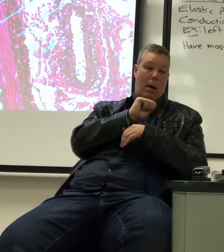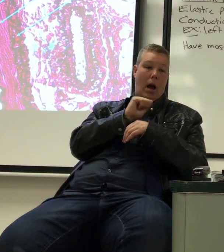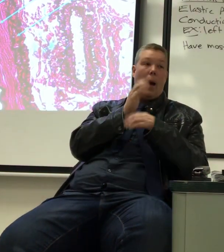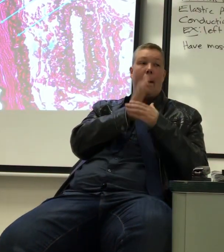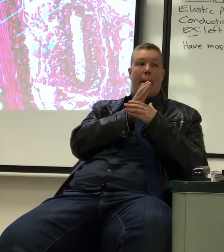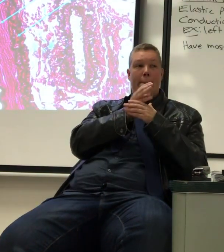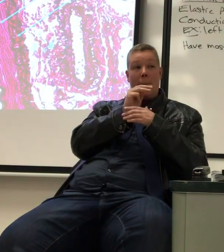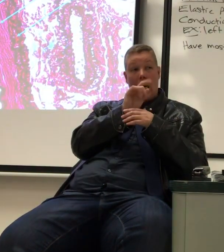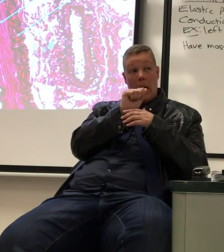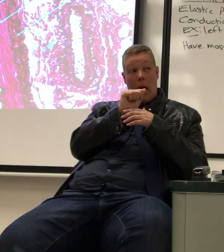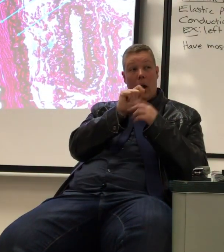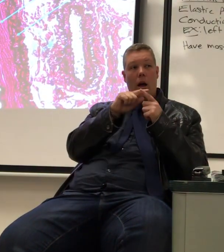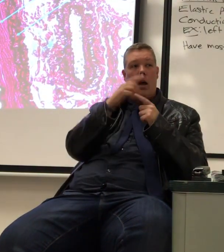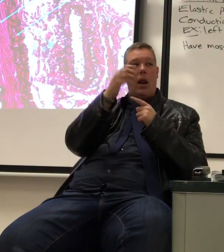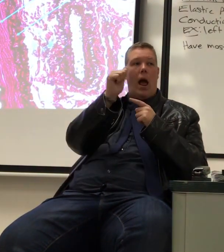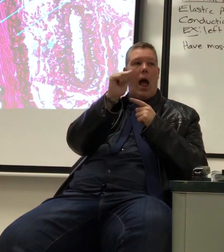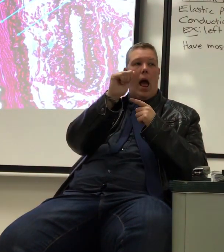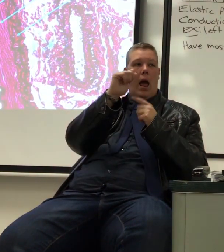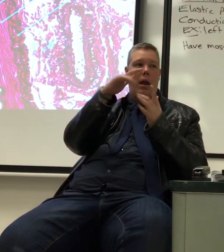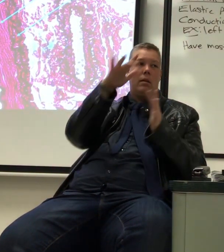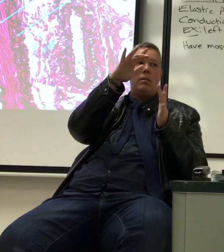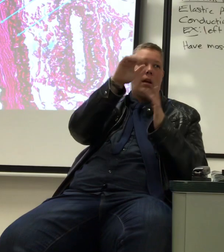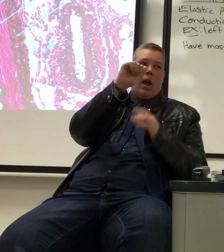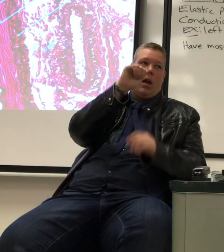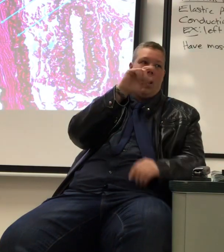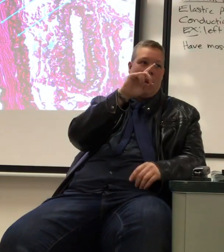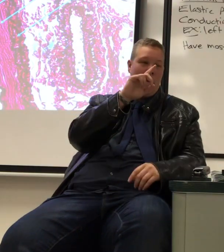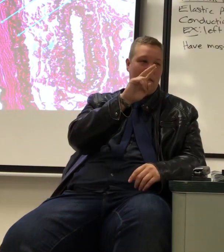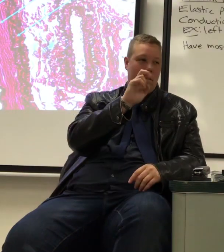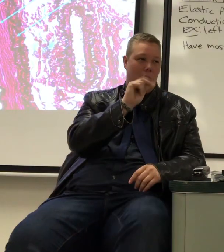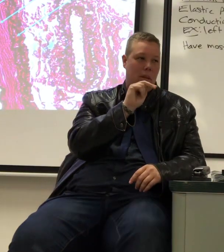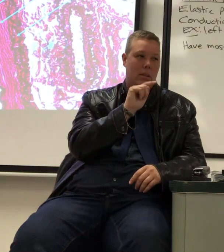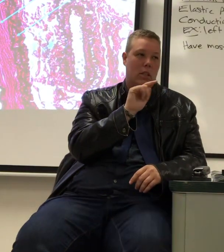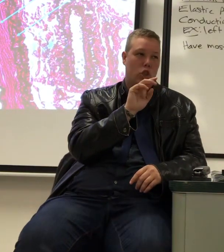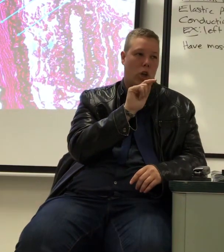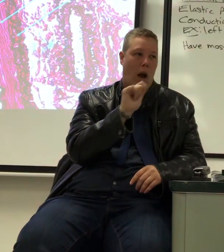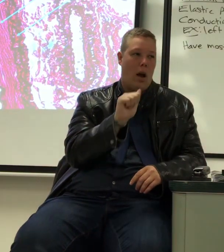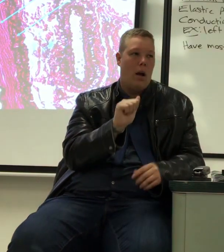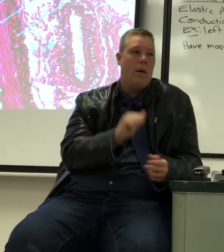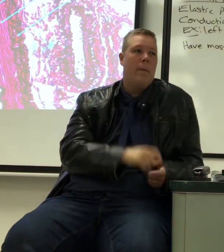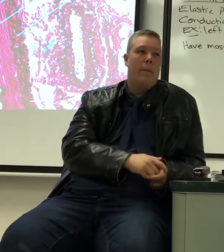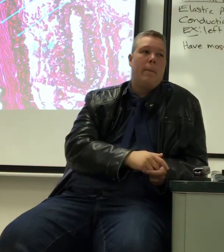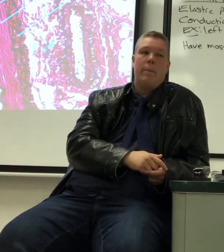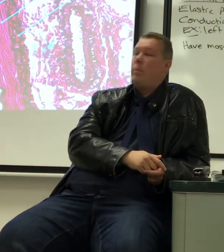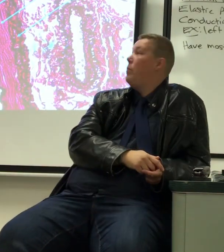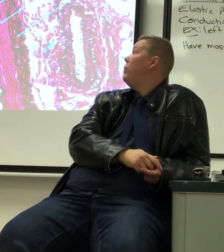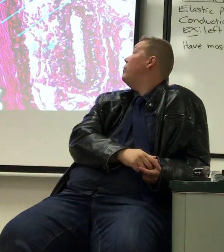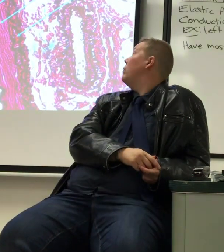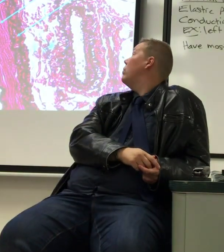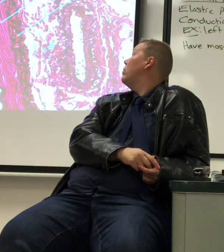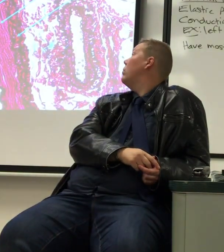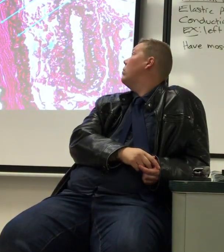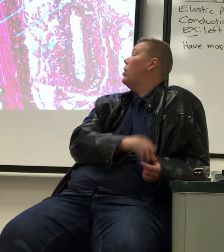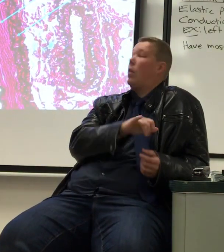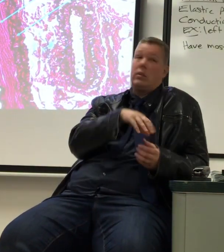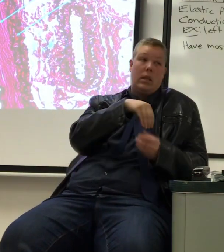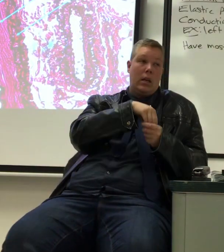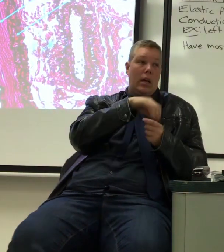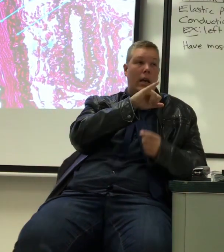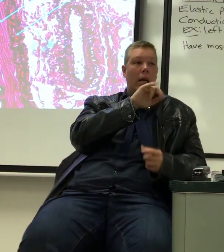adventitia. So this black squiggly line, which is part of the tunica intima, is the internal elastic